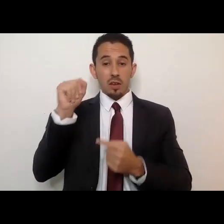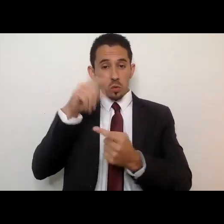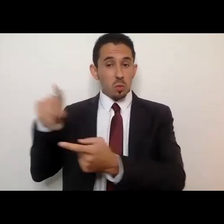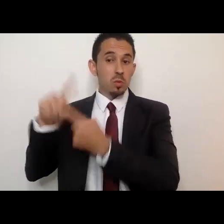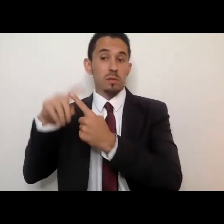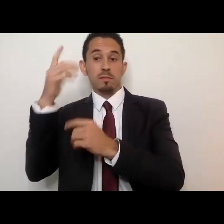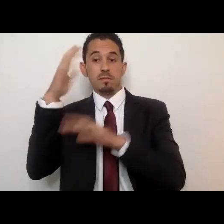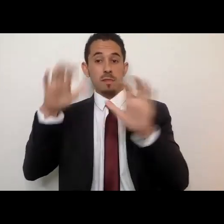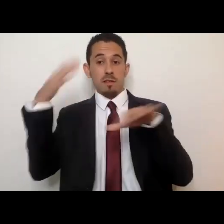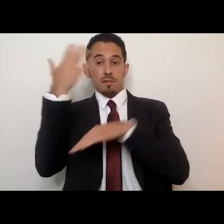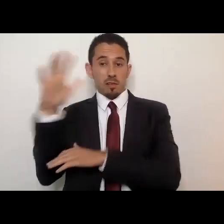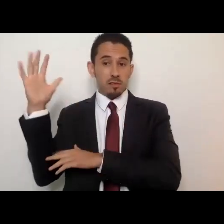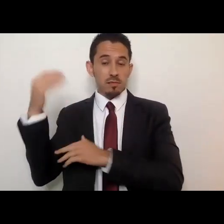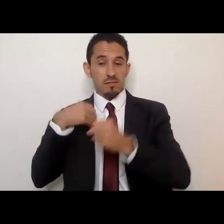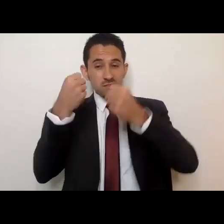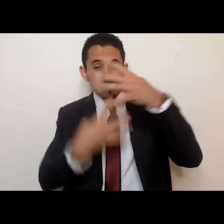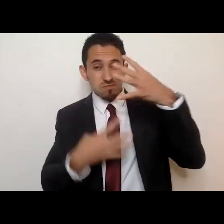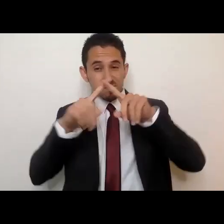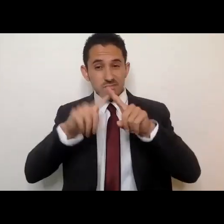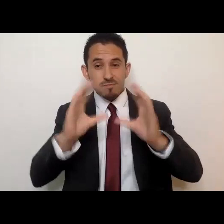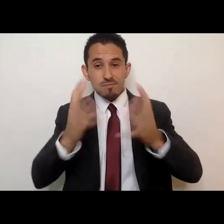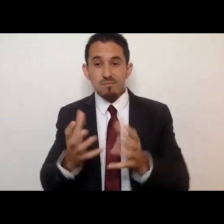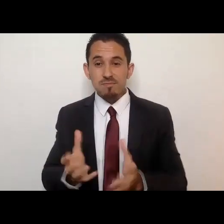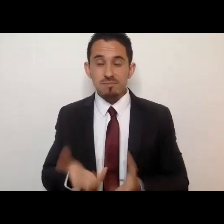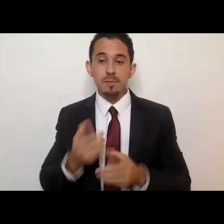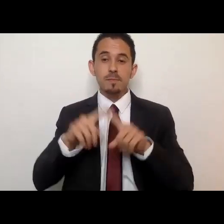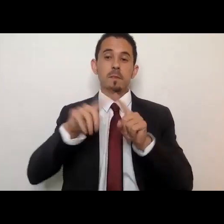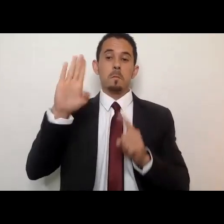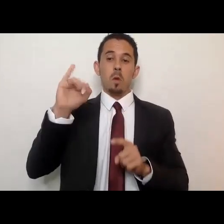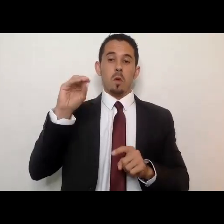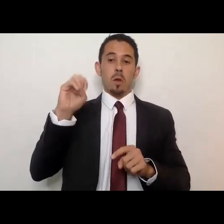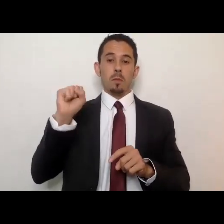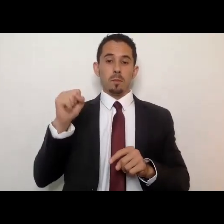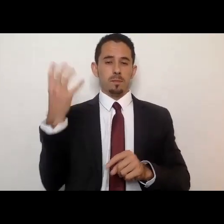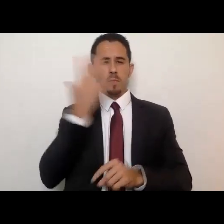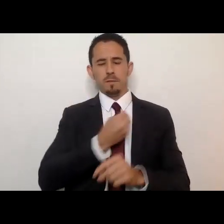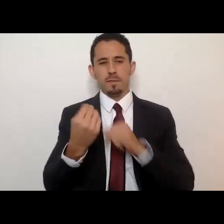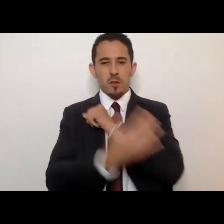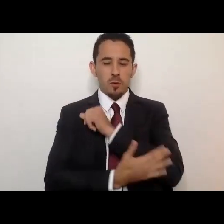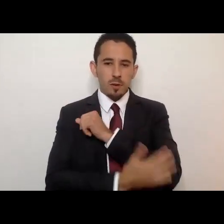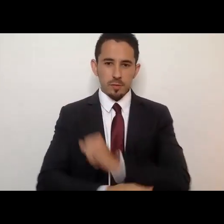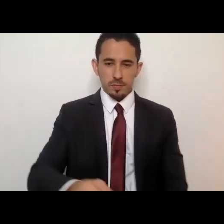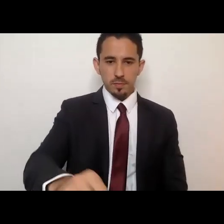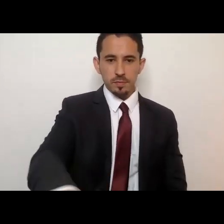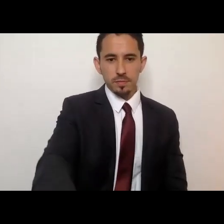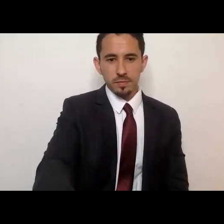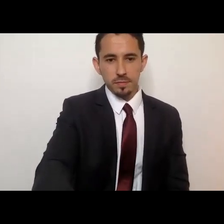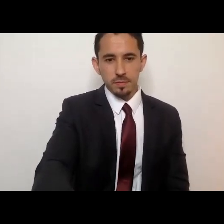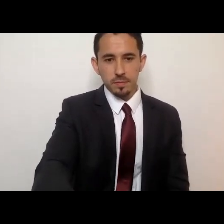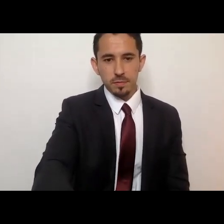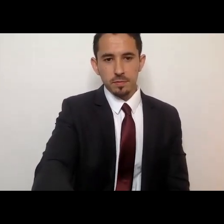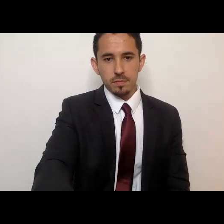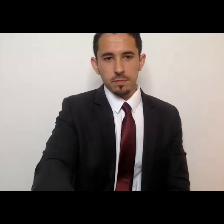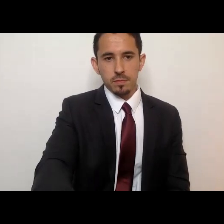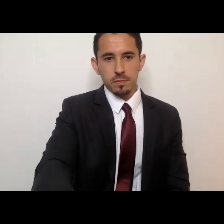coast, through grassland, through rainforest. You can see the number of different biomes that one can pass. Again, it's a